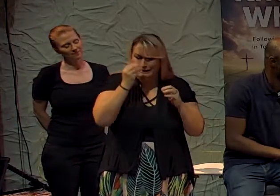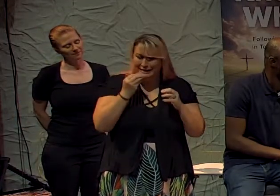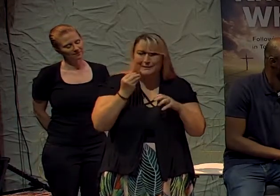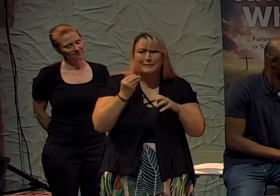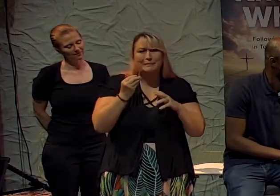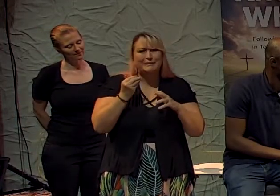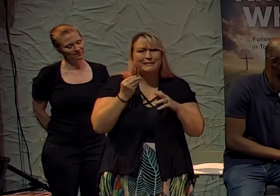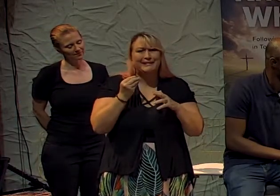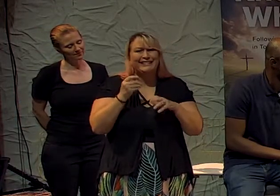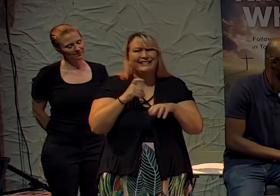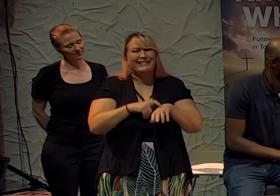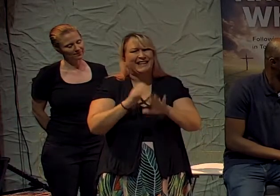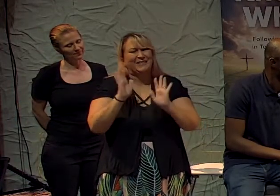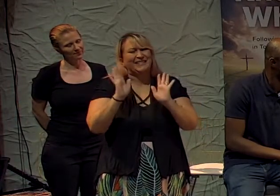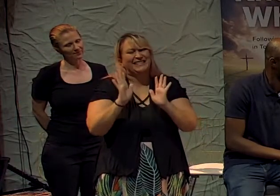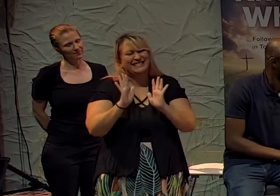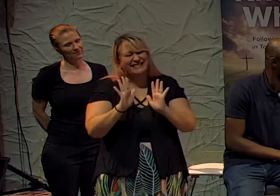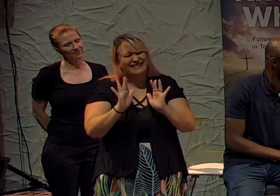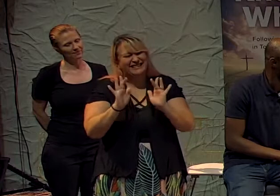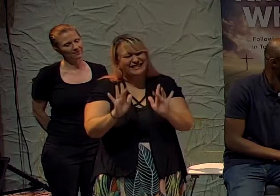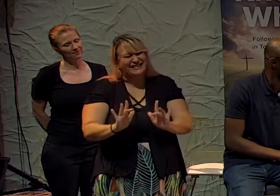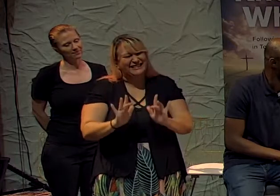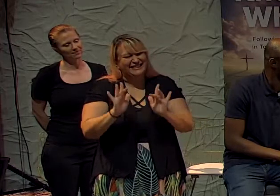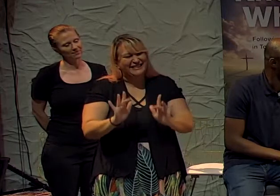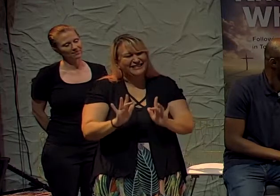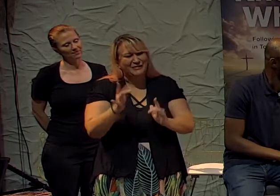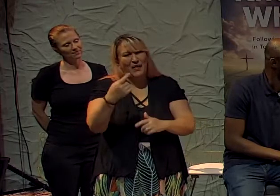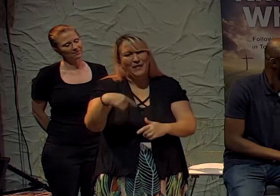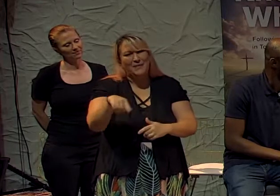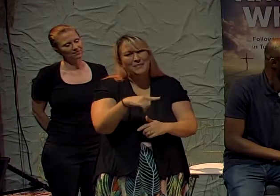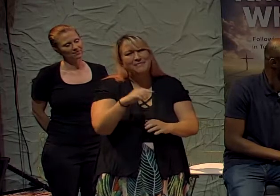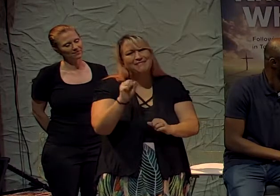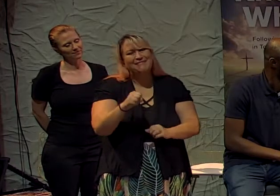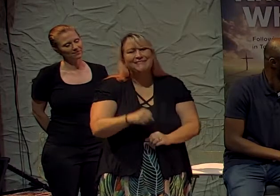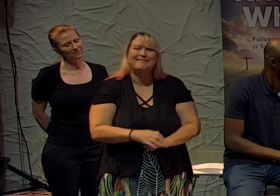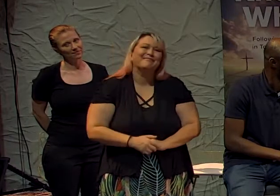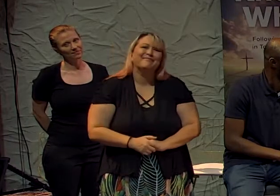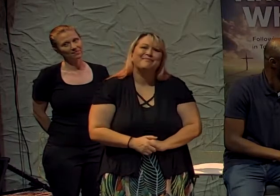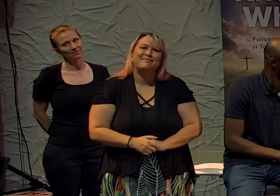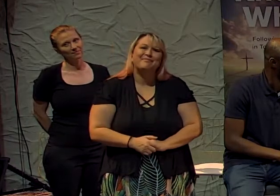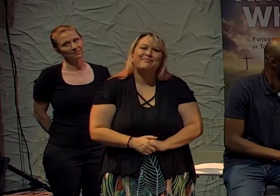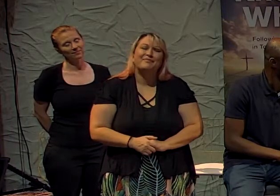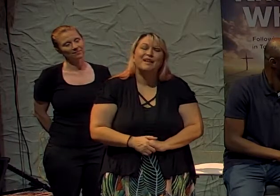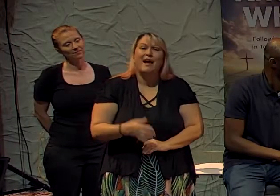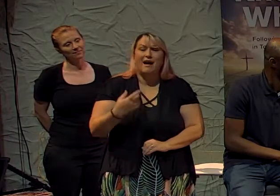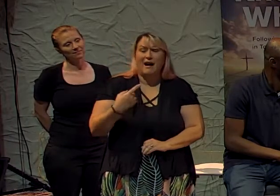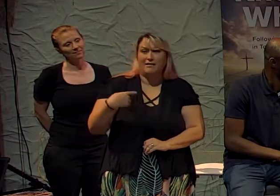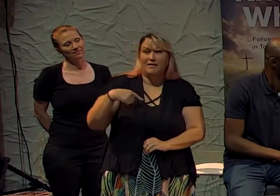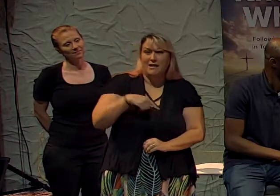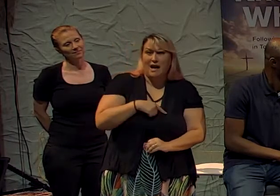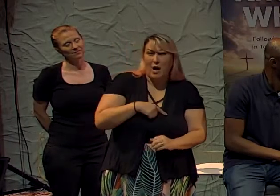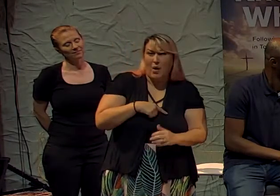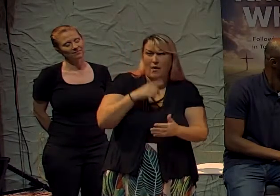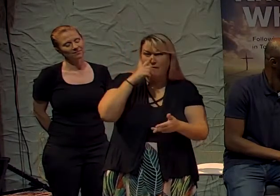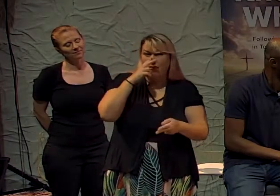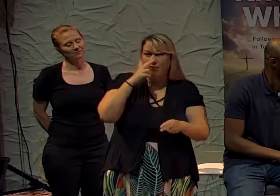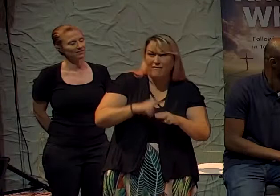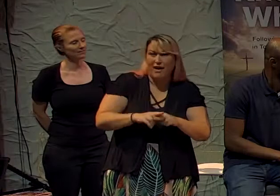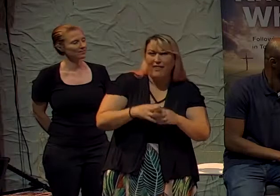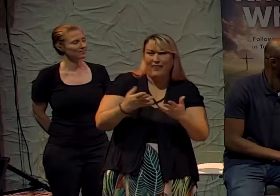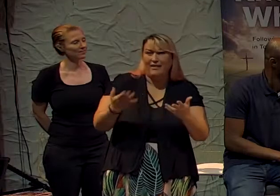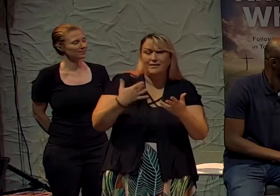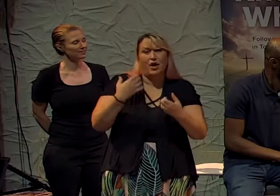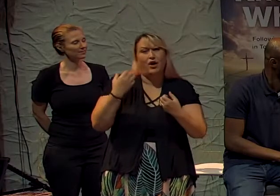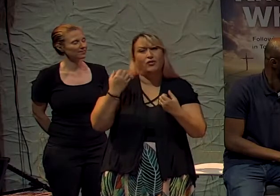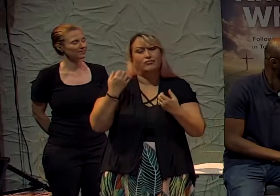oh gosh. You just have such compassion for everybody. And I think our fun things are traveling in the car